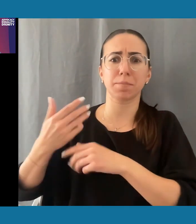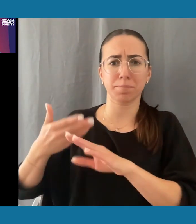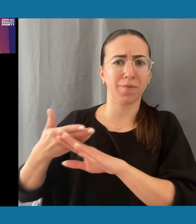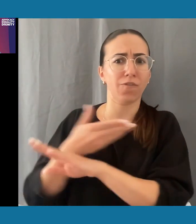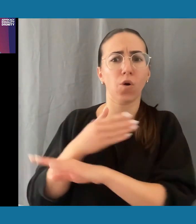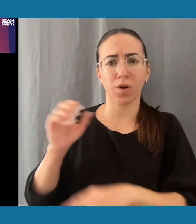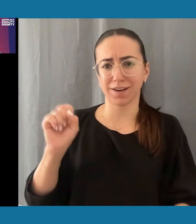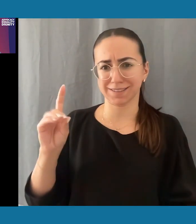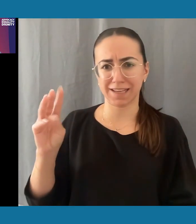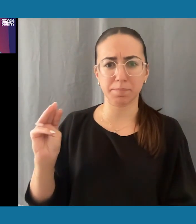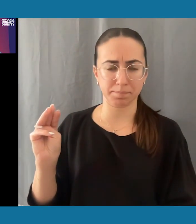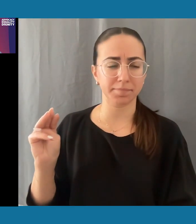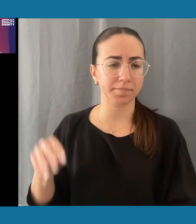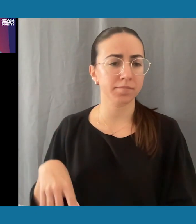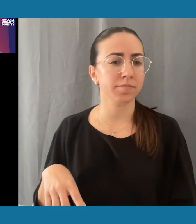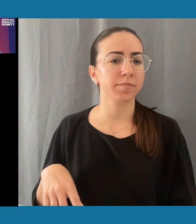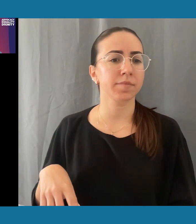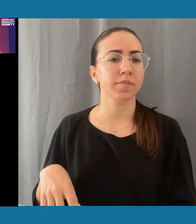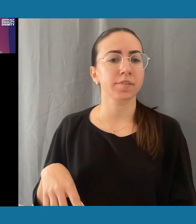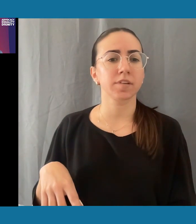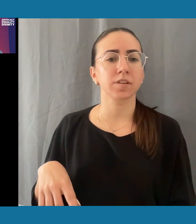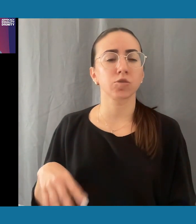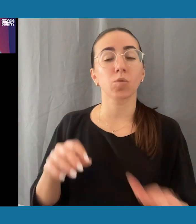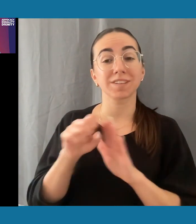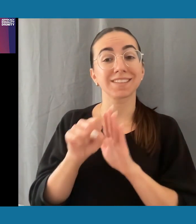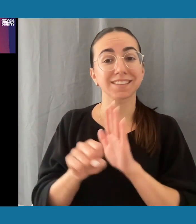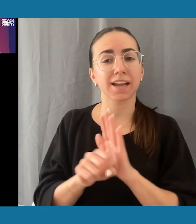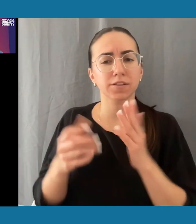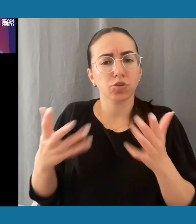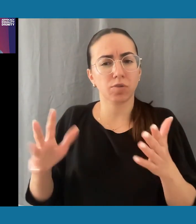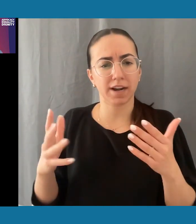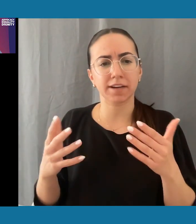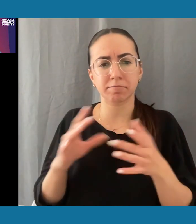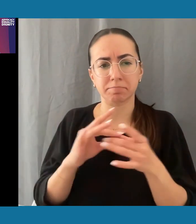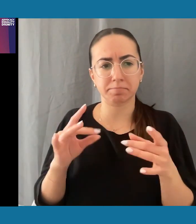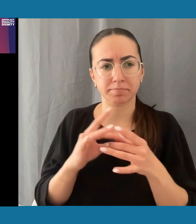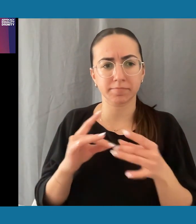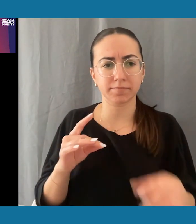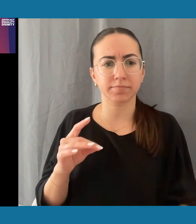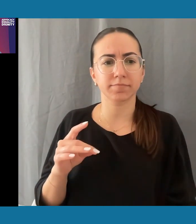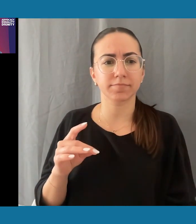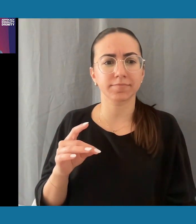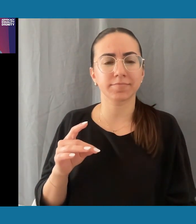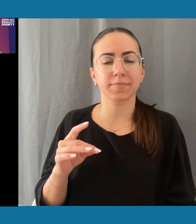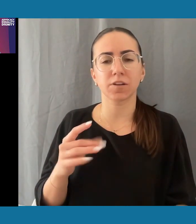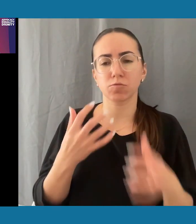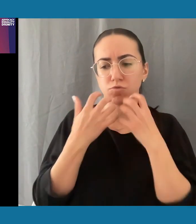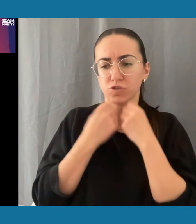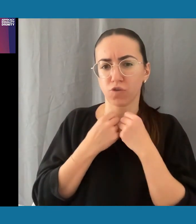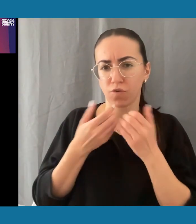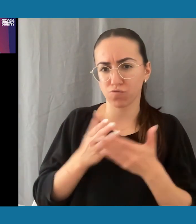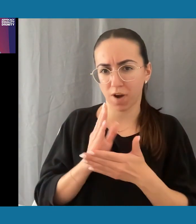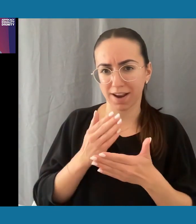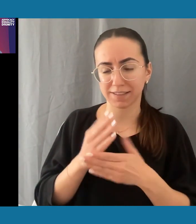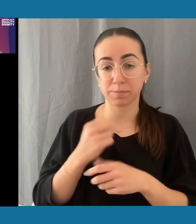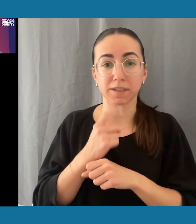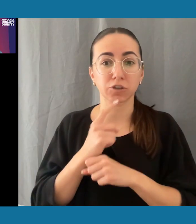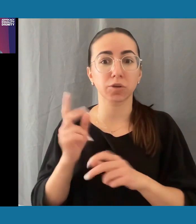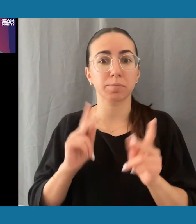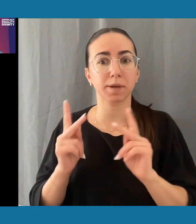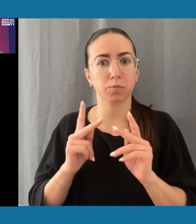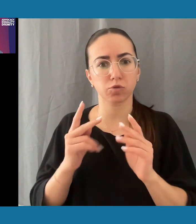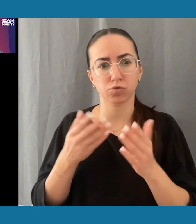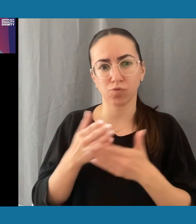about SDM. So the state has already indicated a value on preserving rights and making sure that people's rights